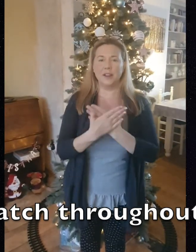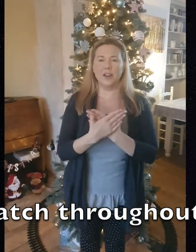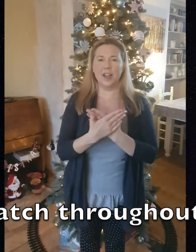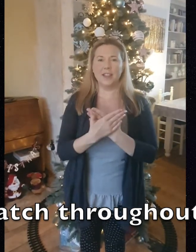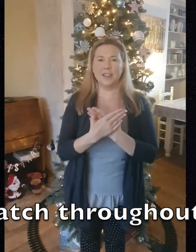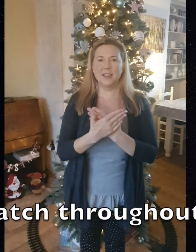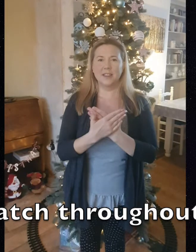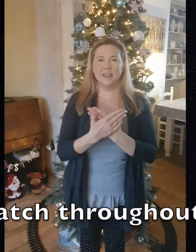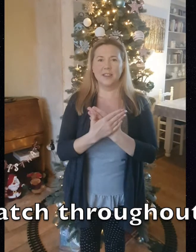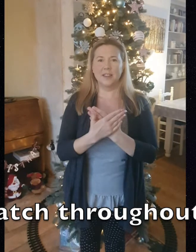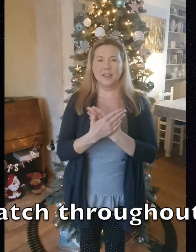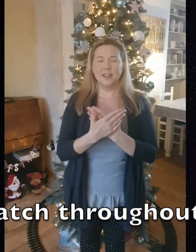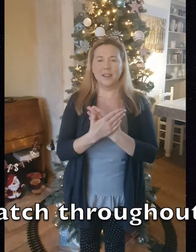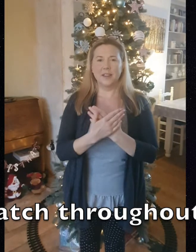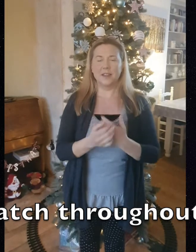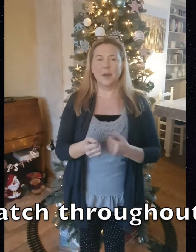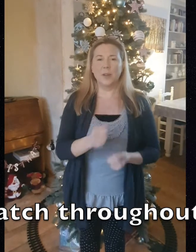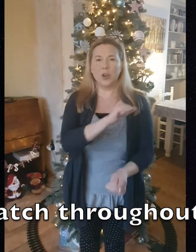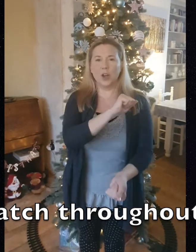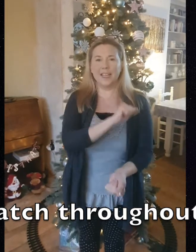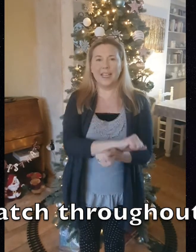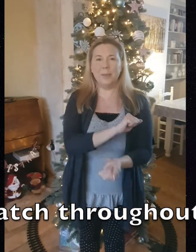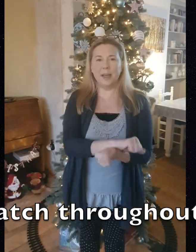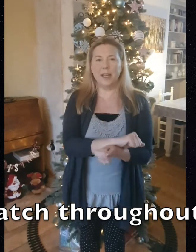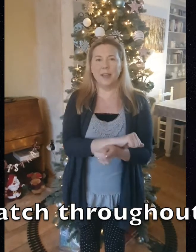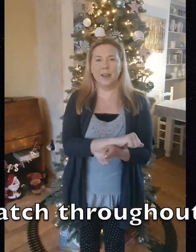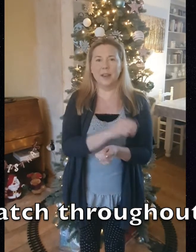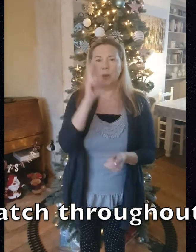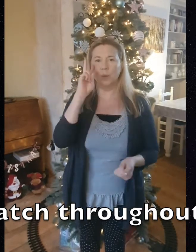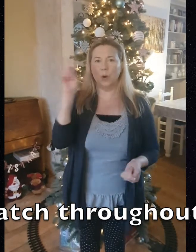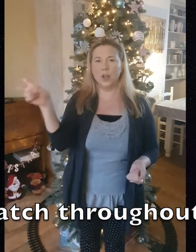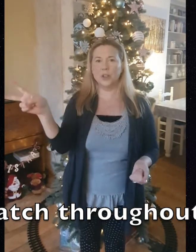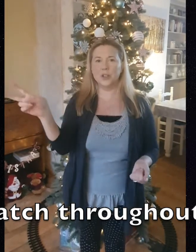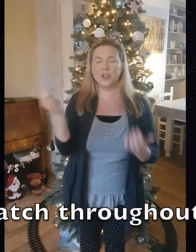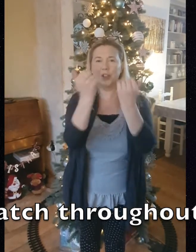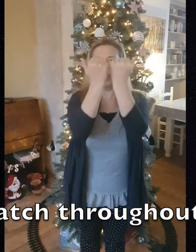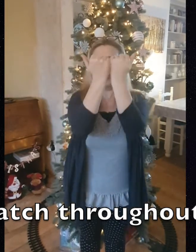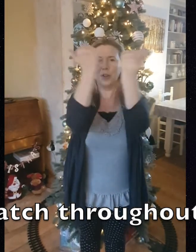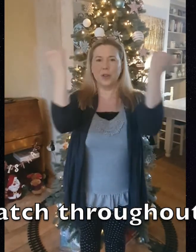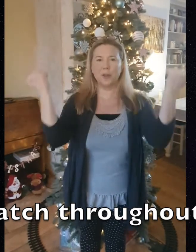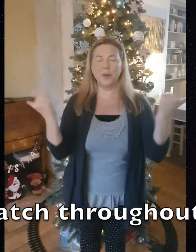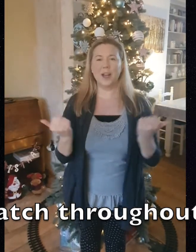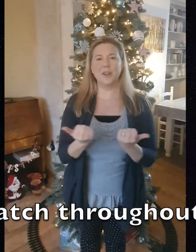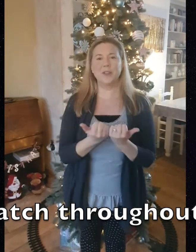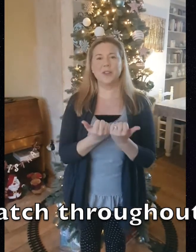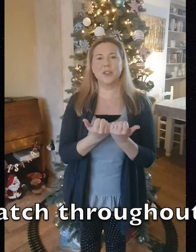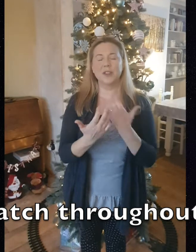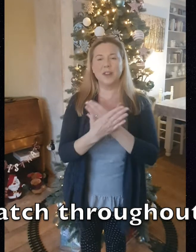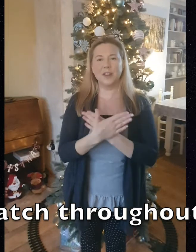night. So we've got keeping, watch, throughout the